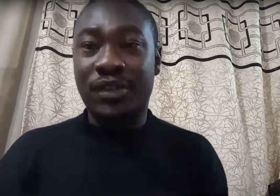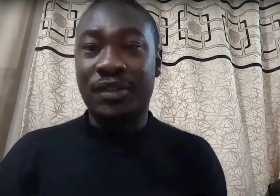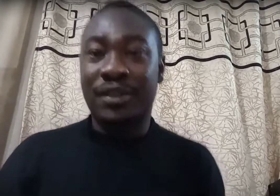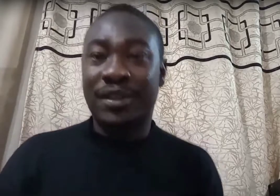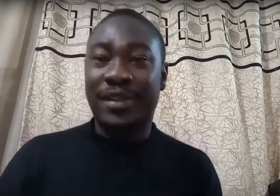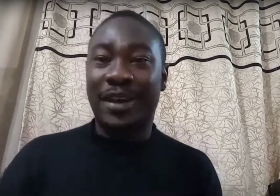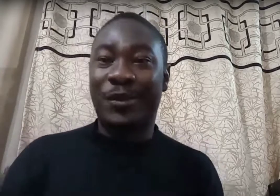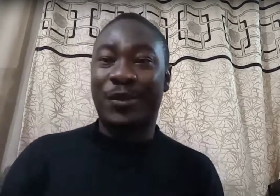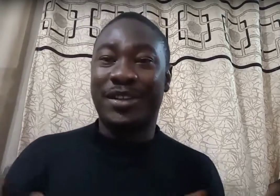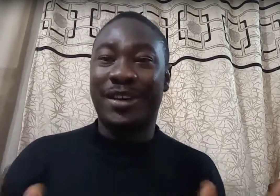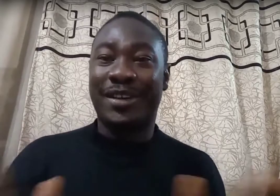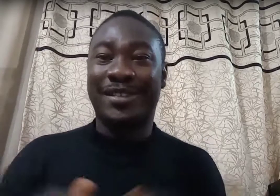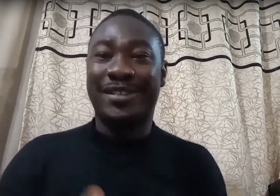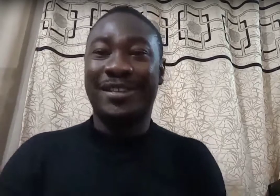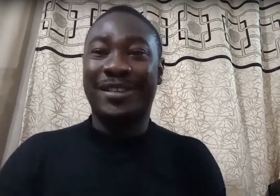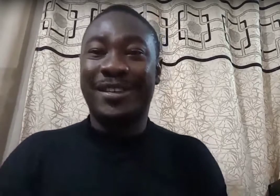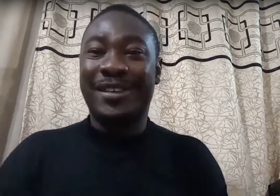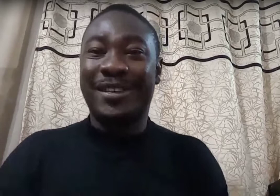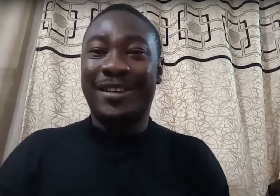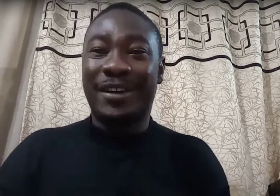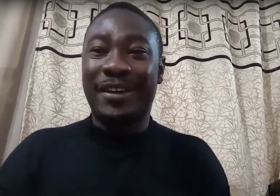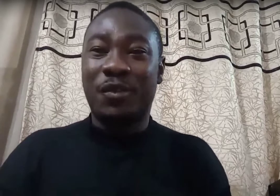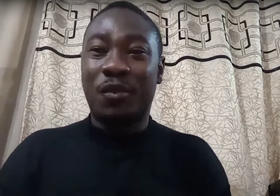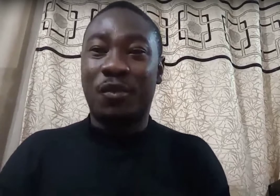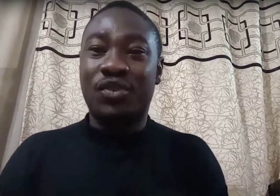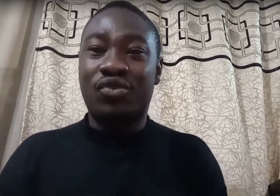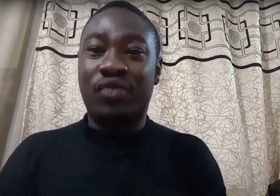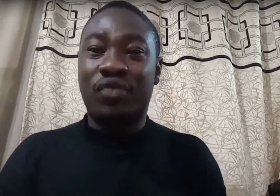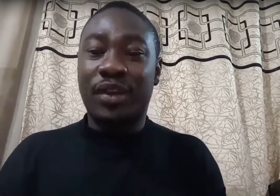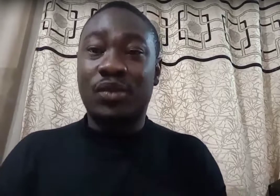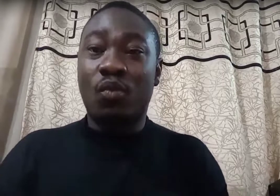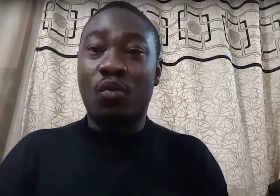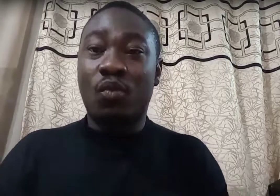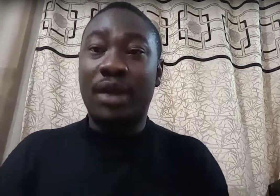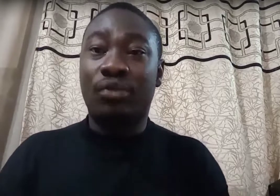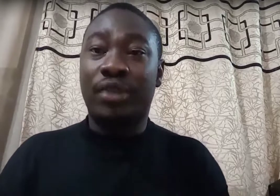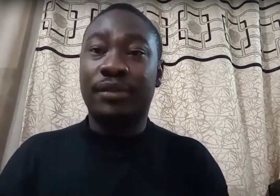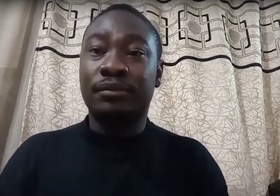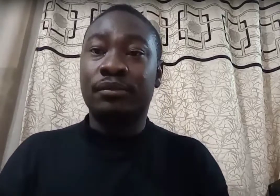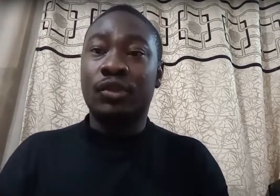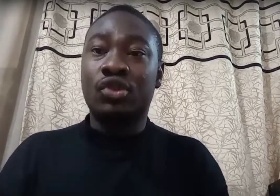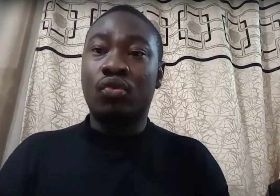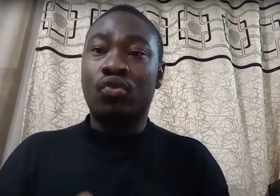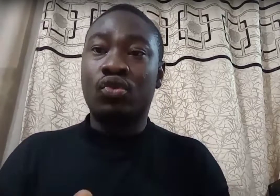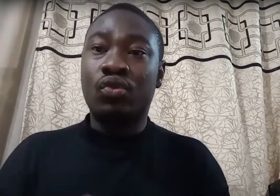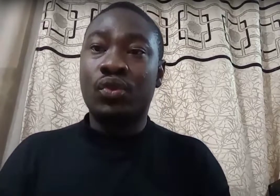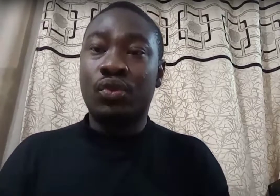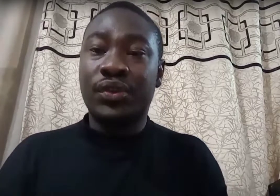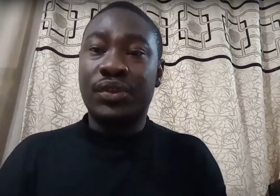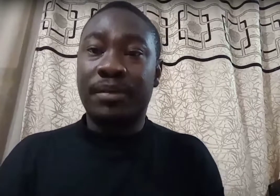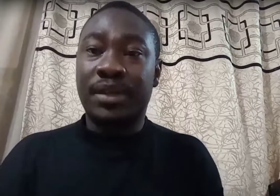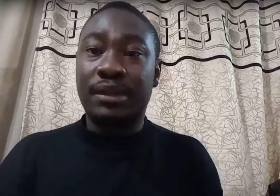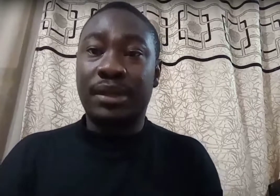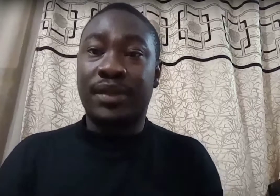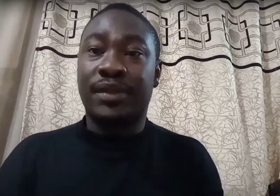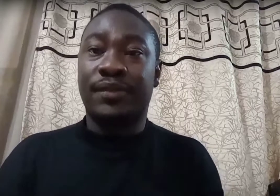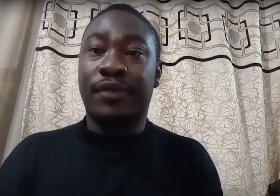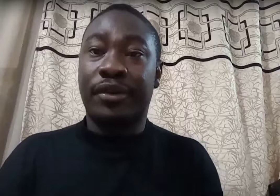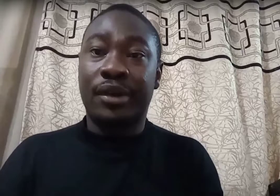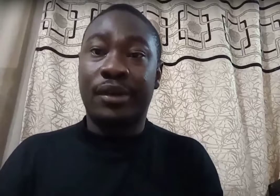Now let's go straight to 100. So Uju told you something that is very key here.